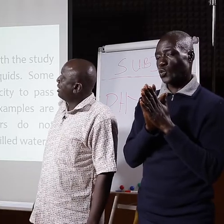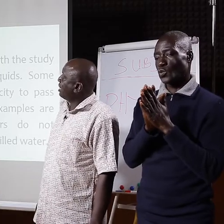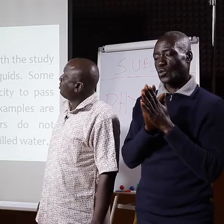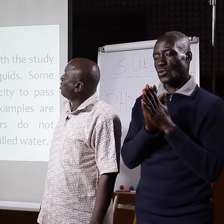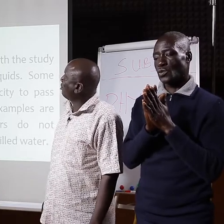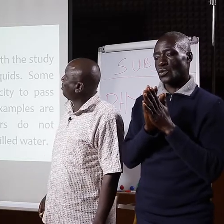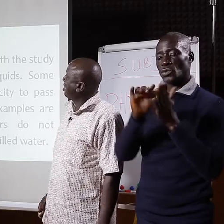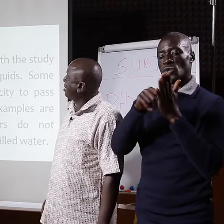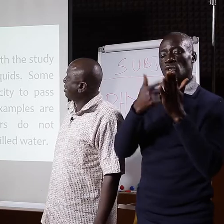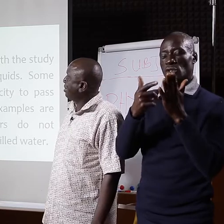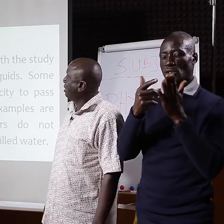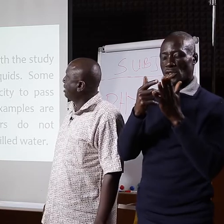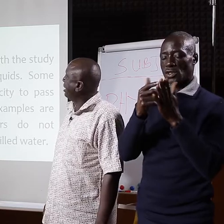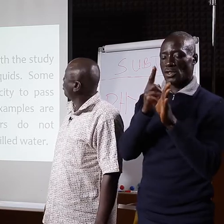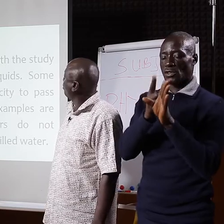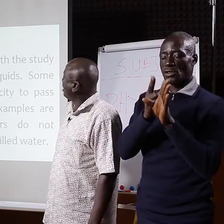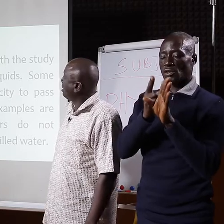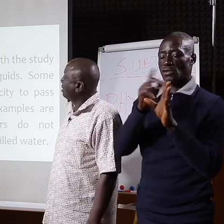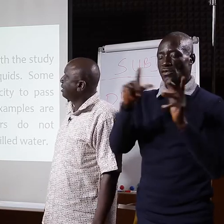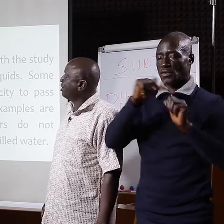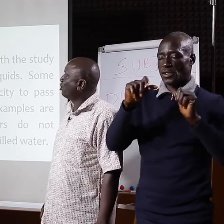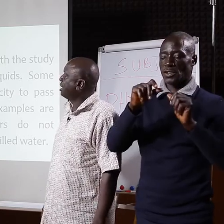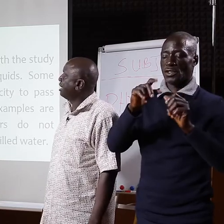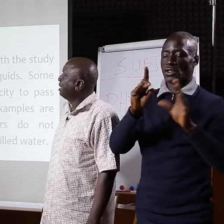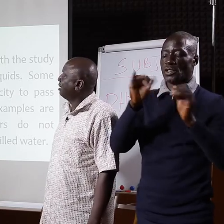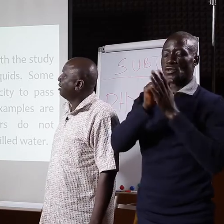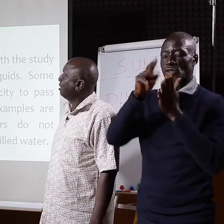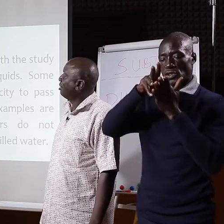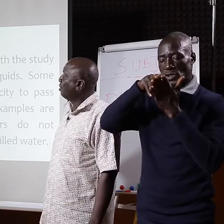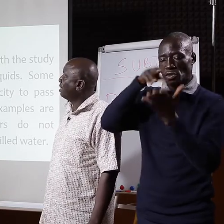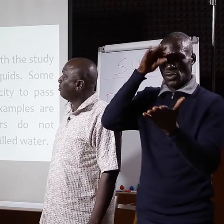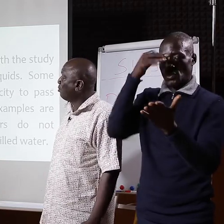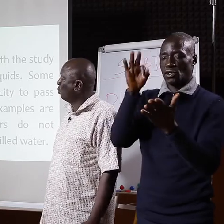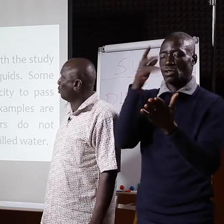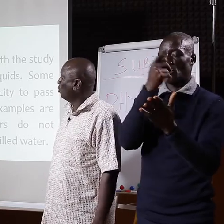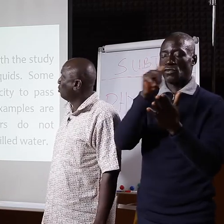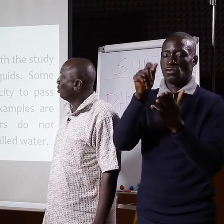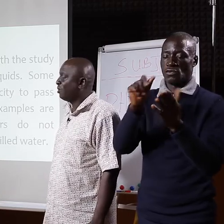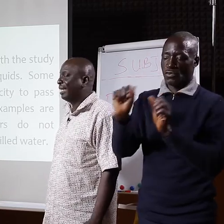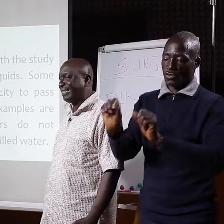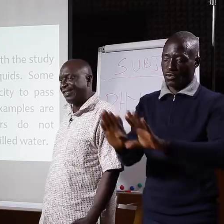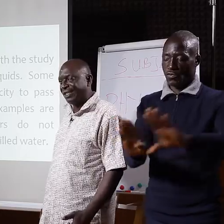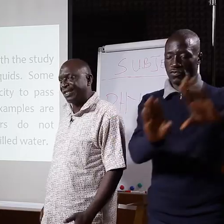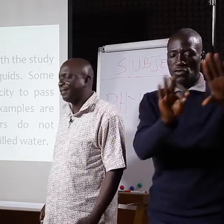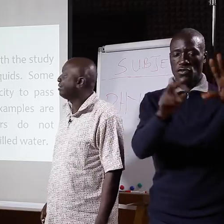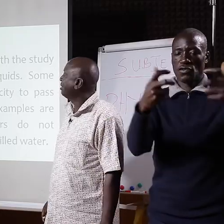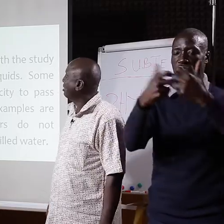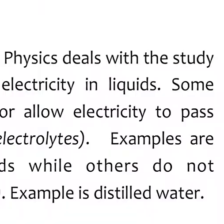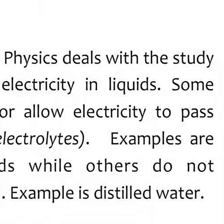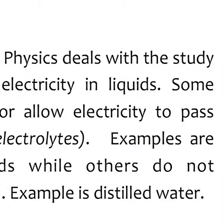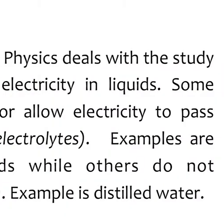We say this aspect of physics deals with the study of the flow of